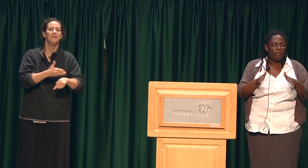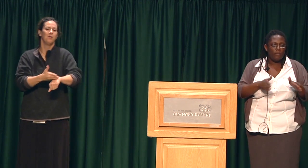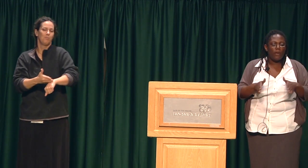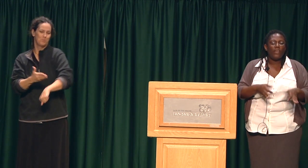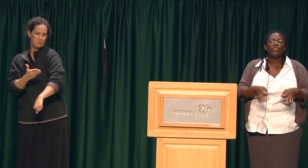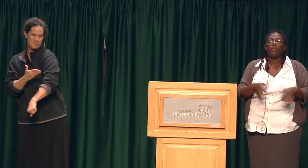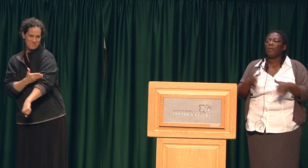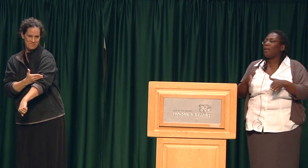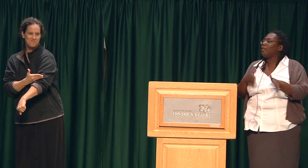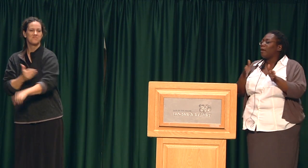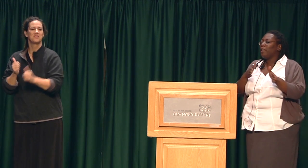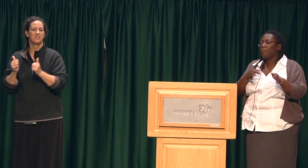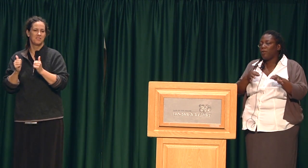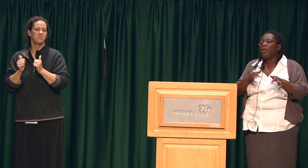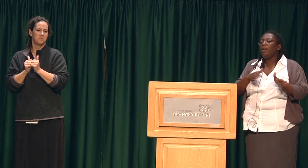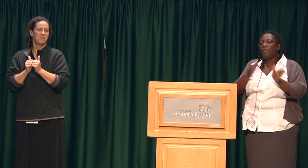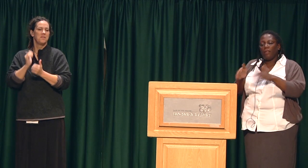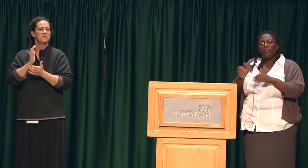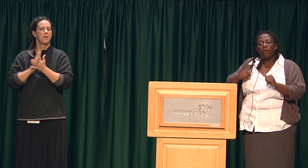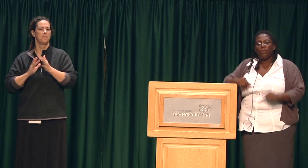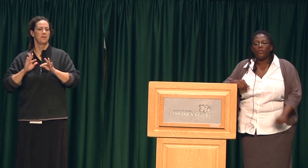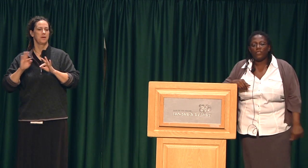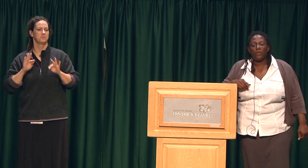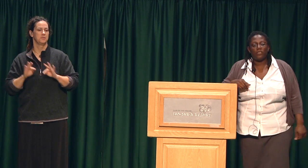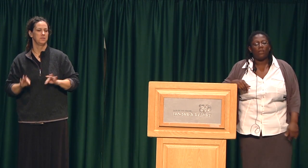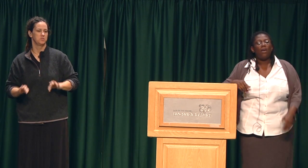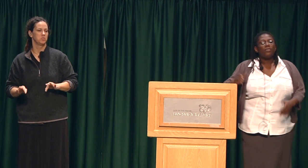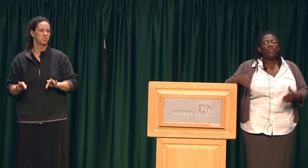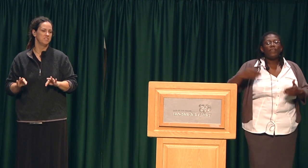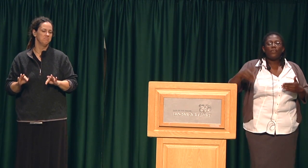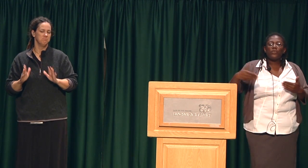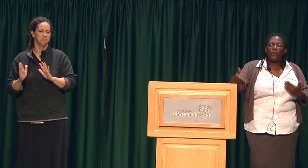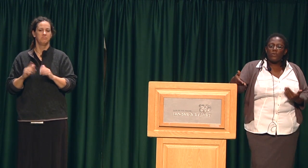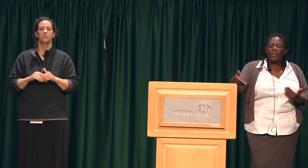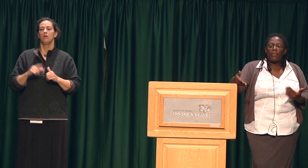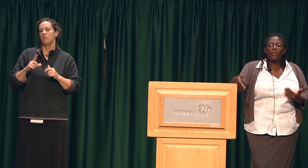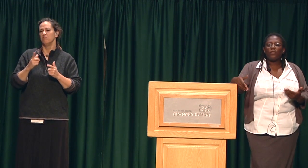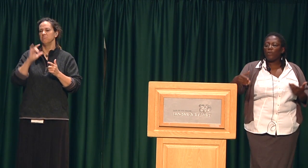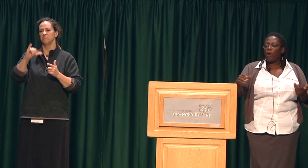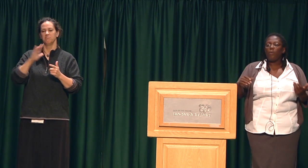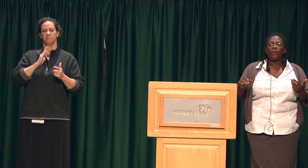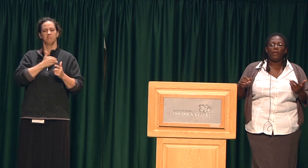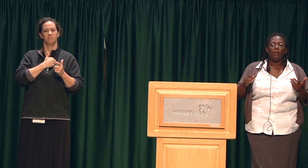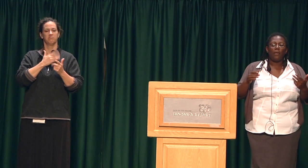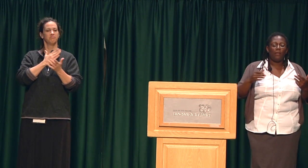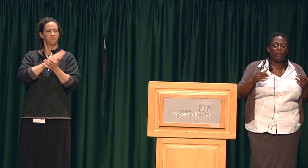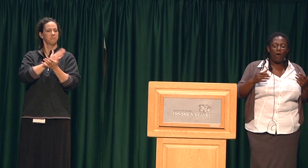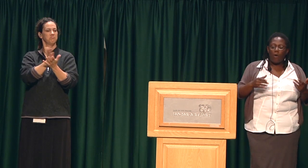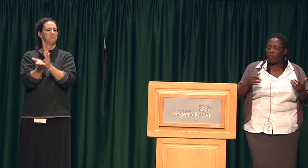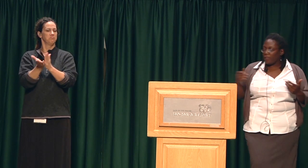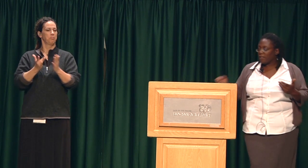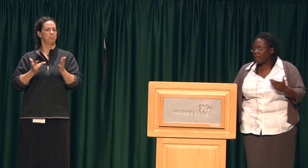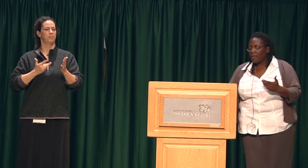some narration in the beginning, in the middle, and then the improved situation. So the video sort of goes like that. So the hope,